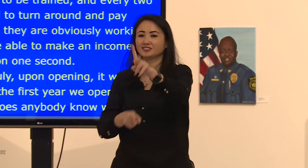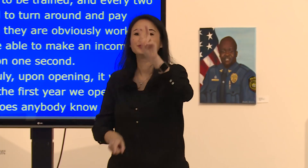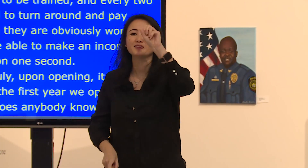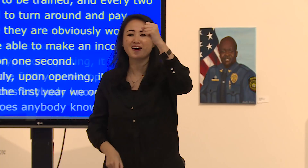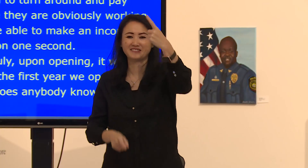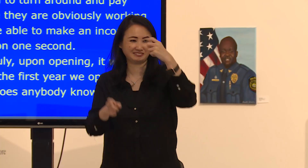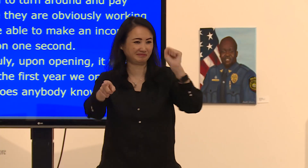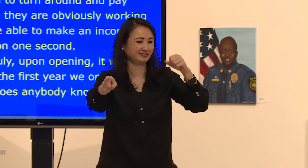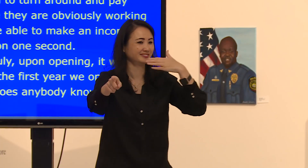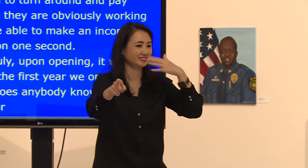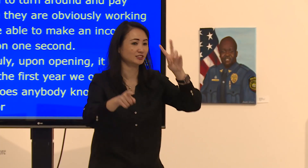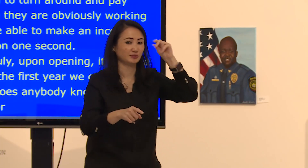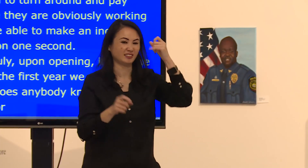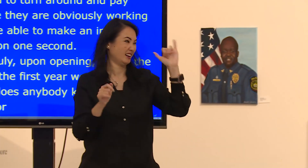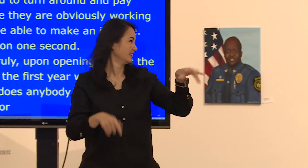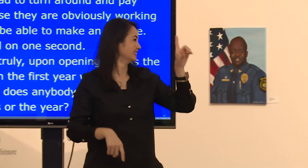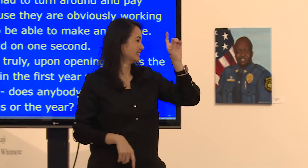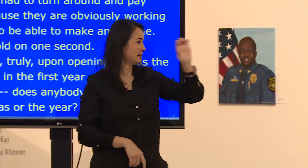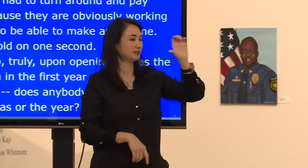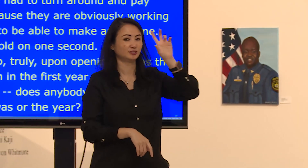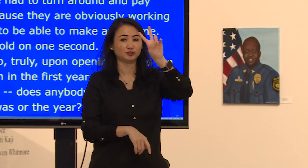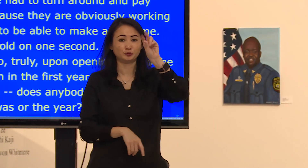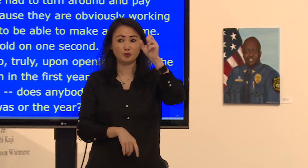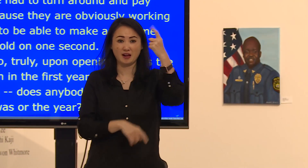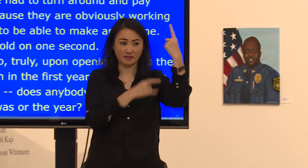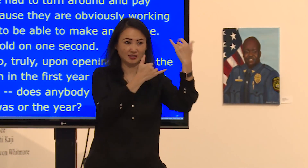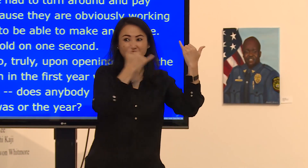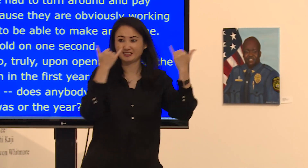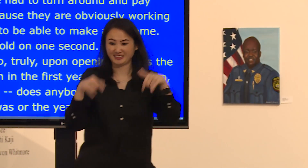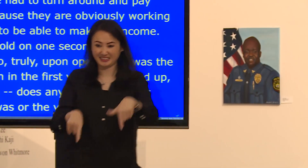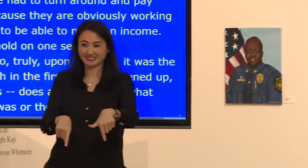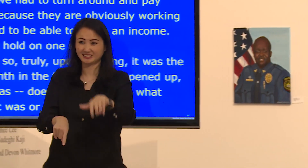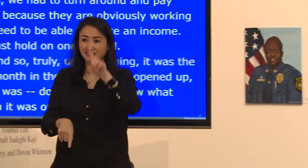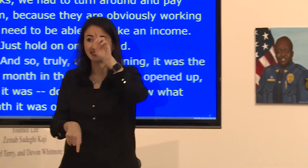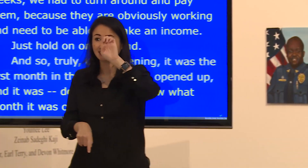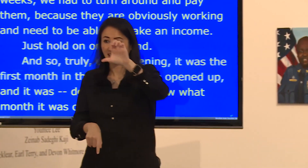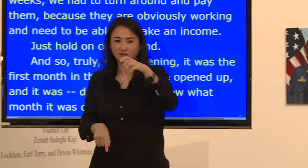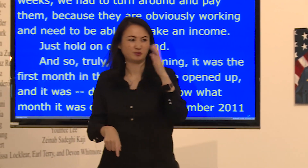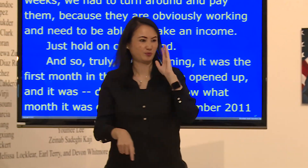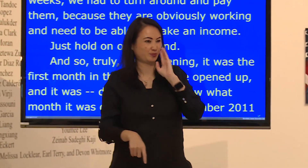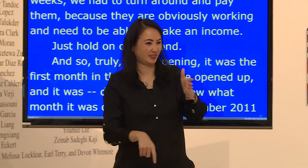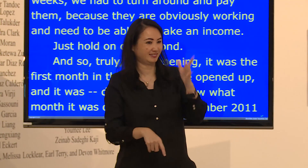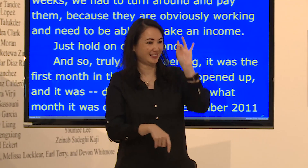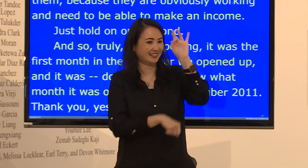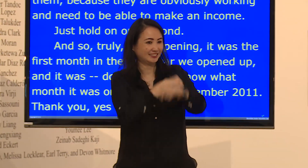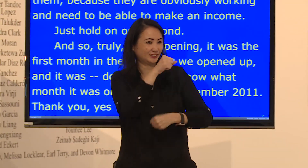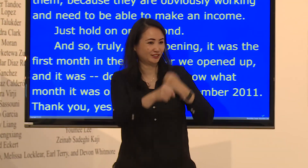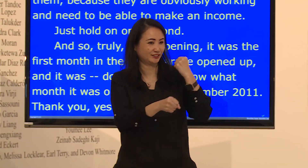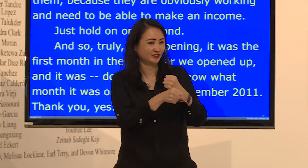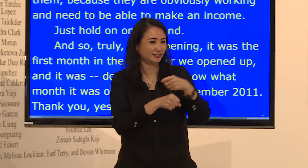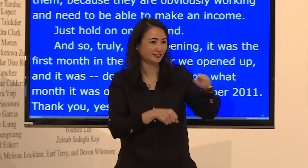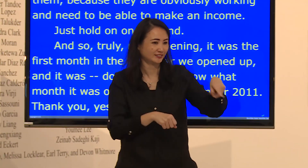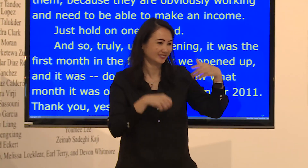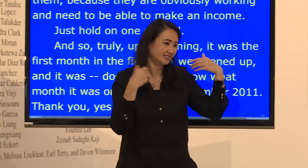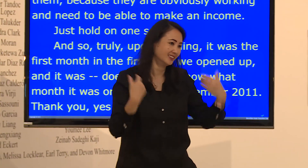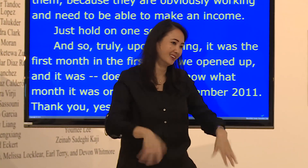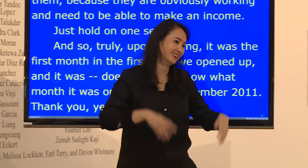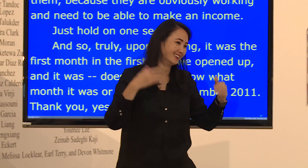December 2011, thank you, yes. So December That was about what, 7, 8 years ago?